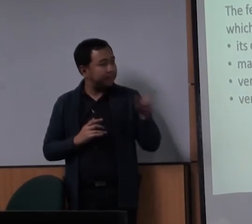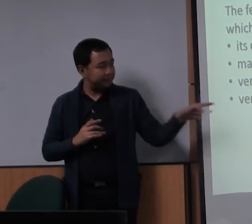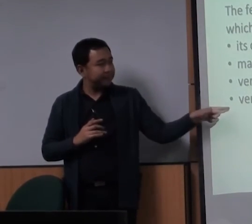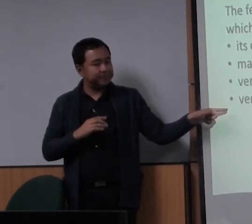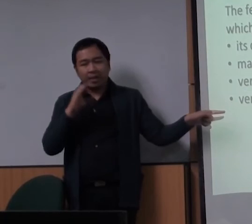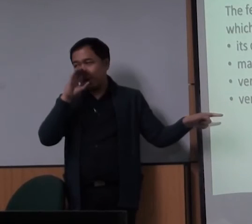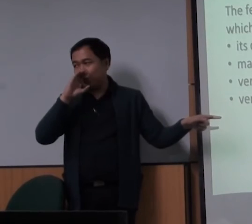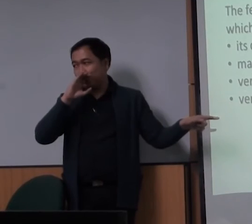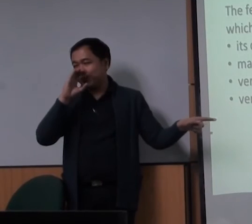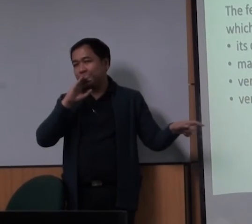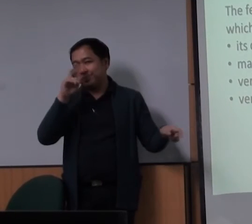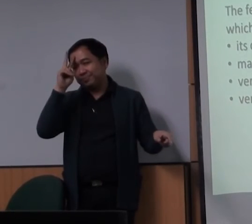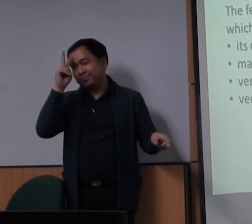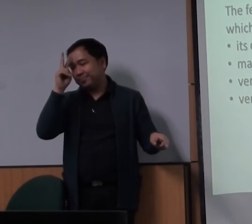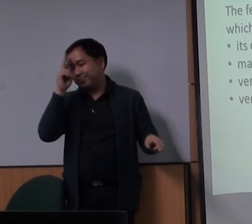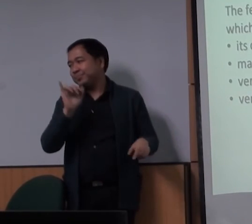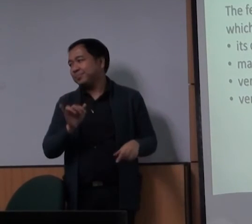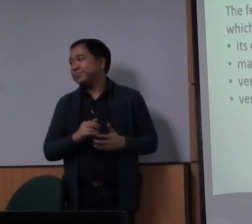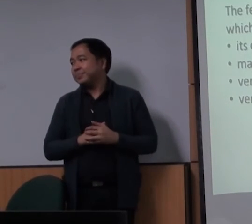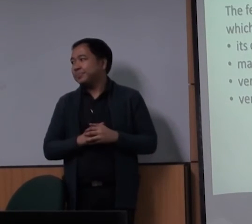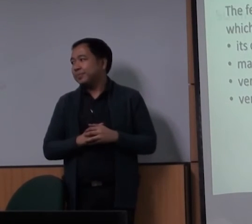then very cartoon.